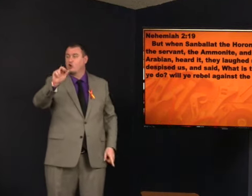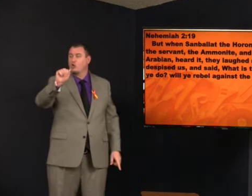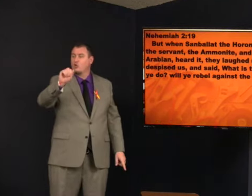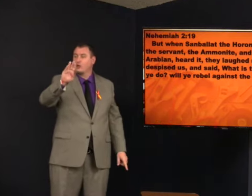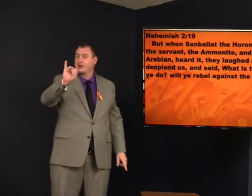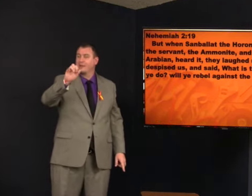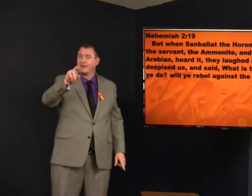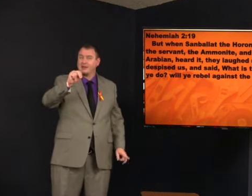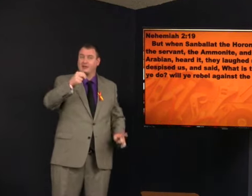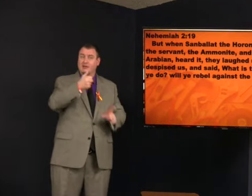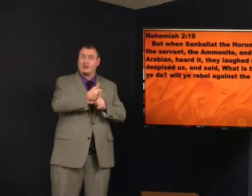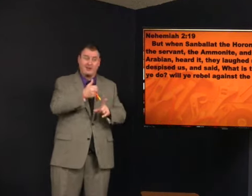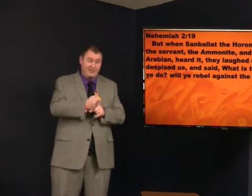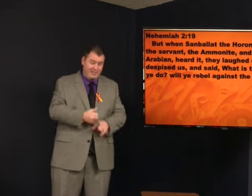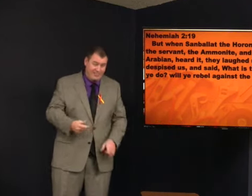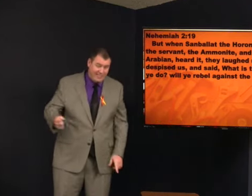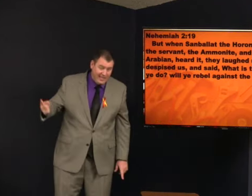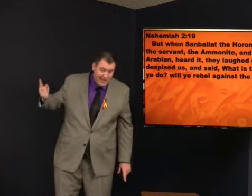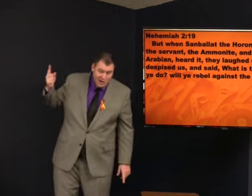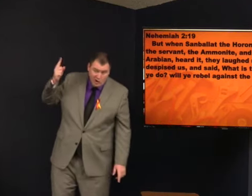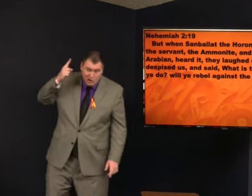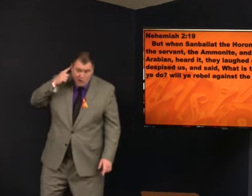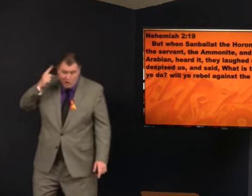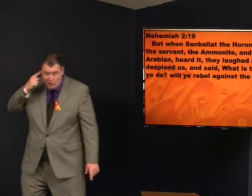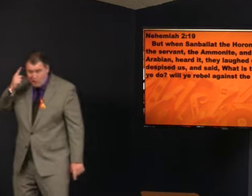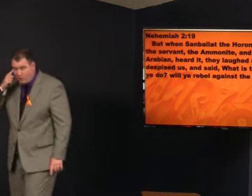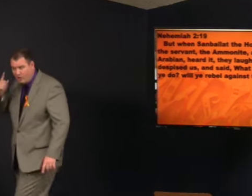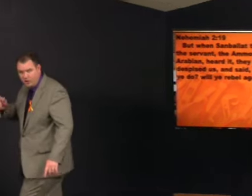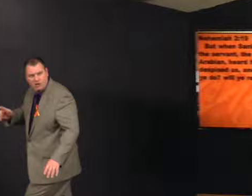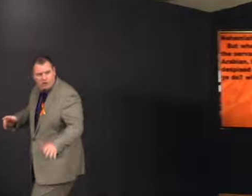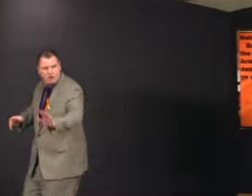Geshem of the Arabian. So these guys heard it.